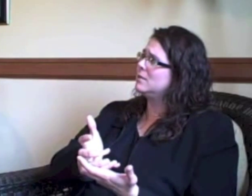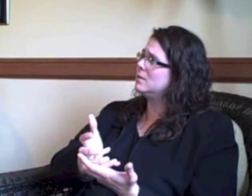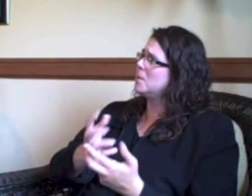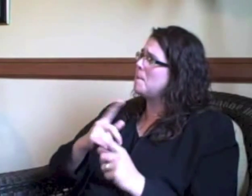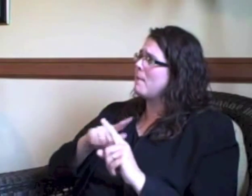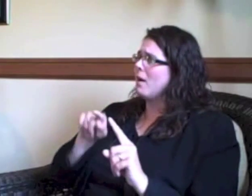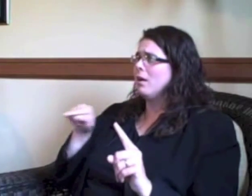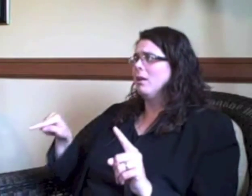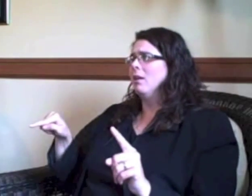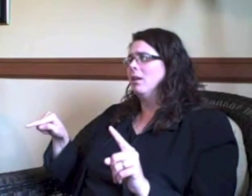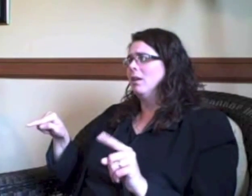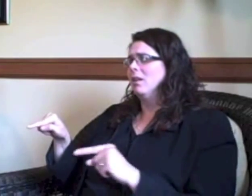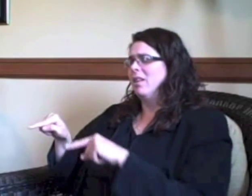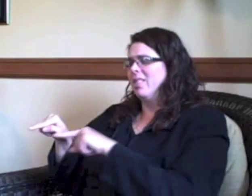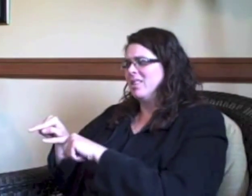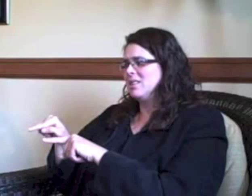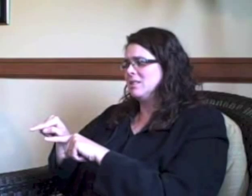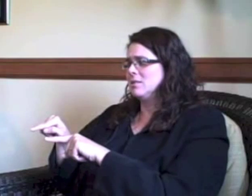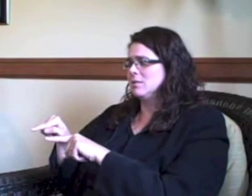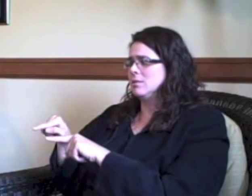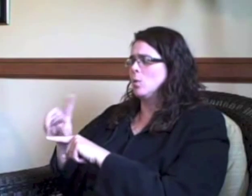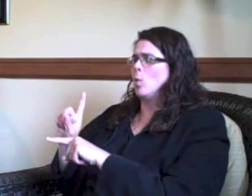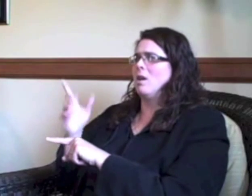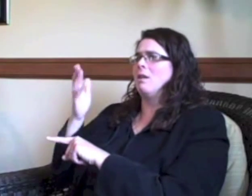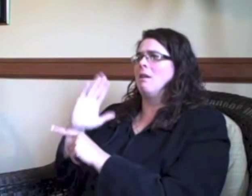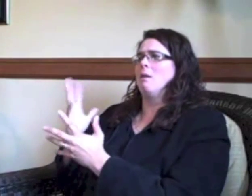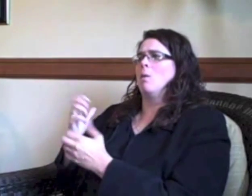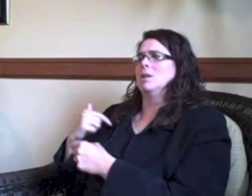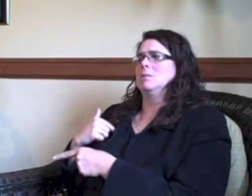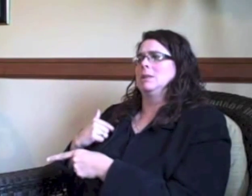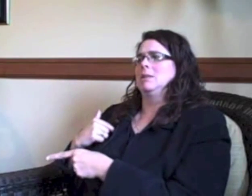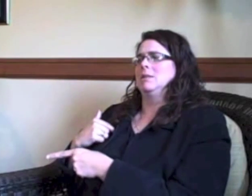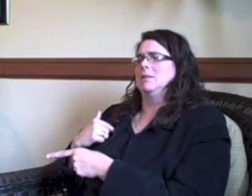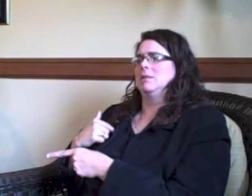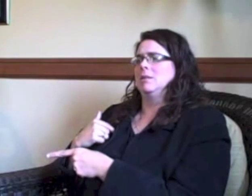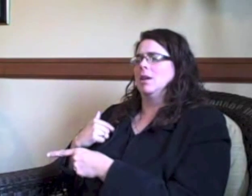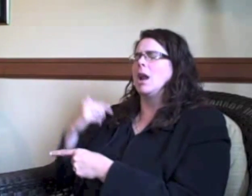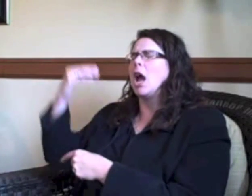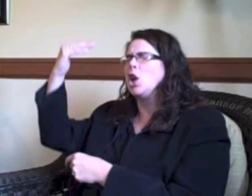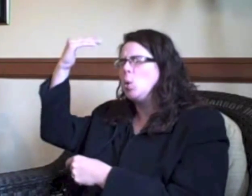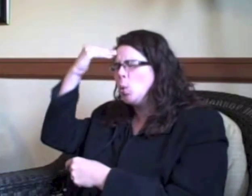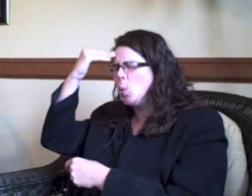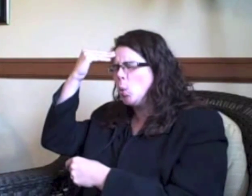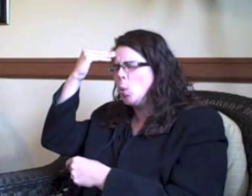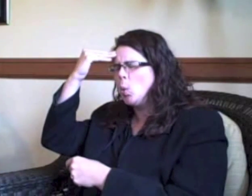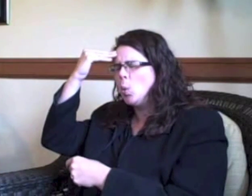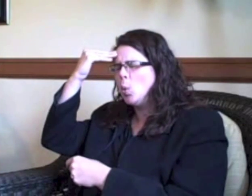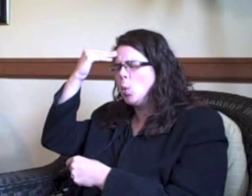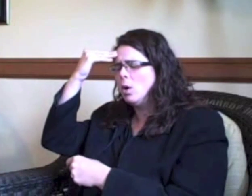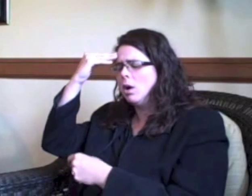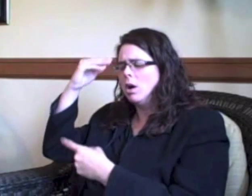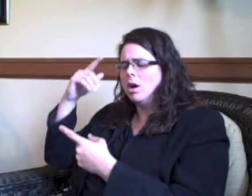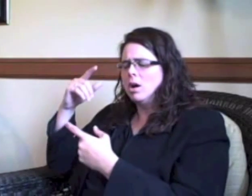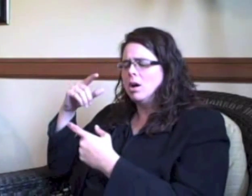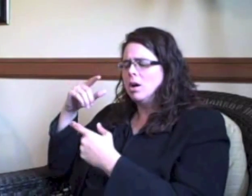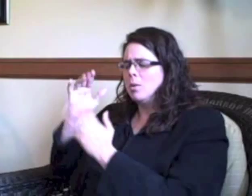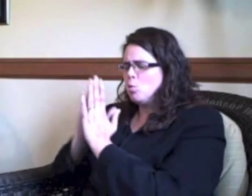don't I want to be part of that? I didn't understand because it was so beautiful. But then I knew that being a